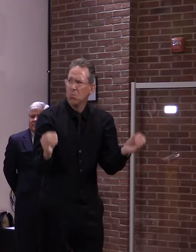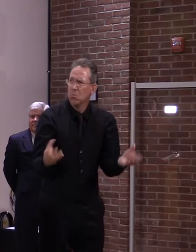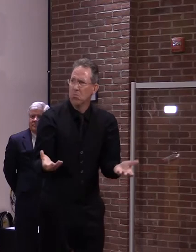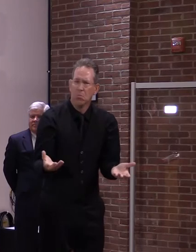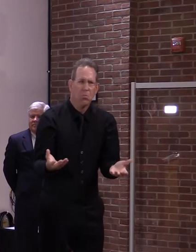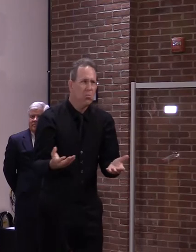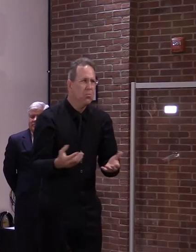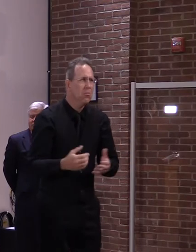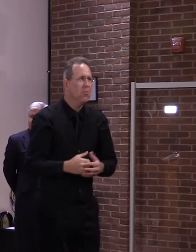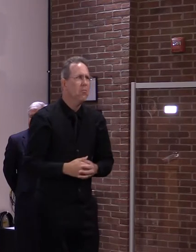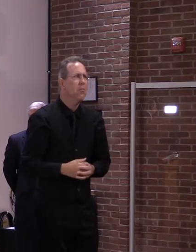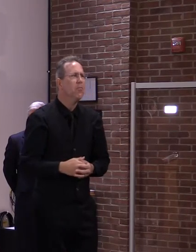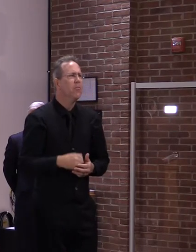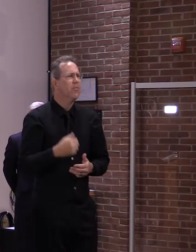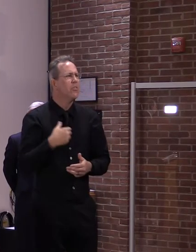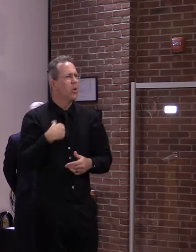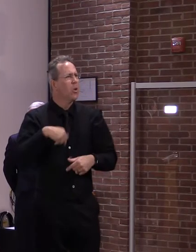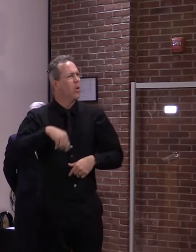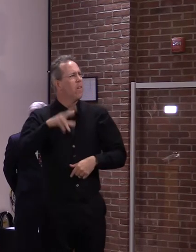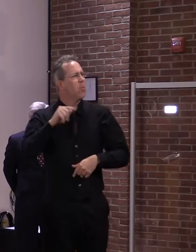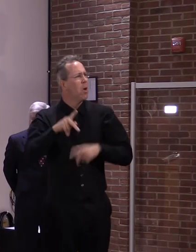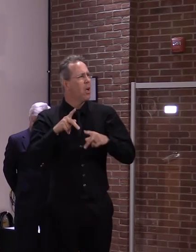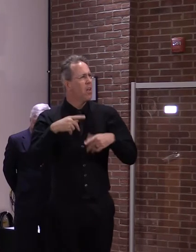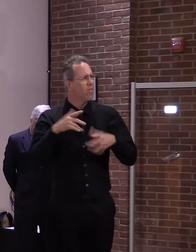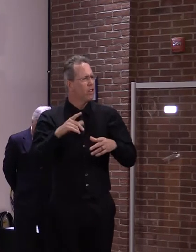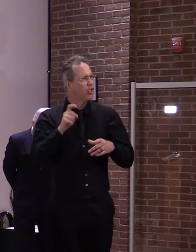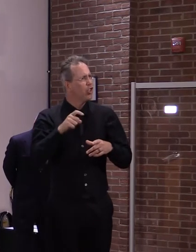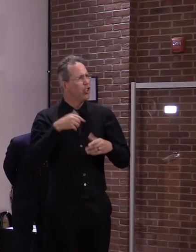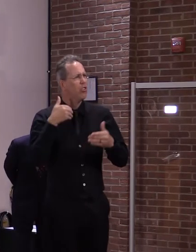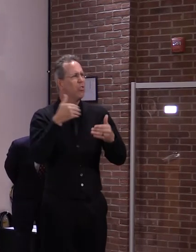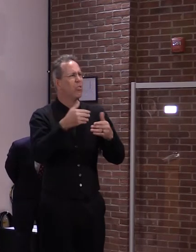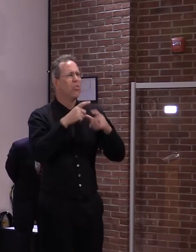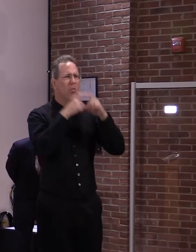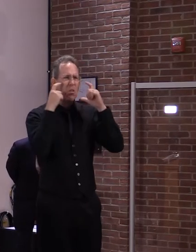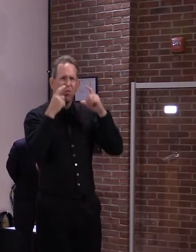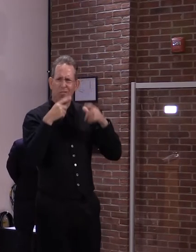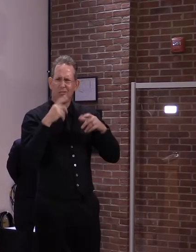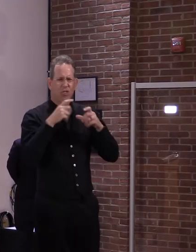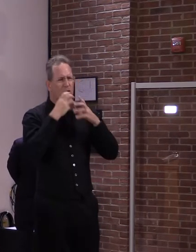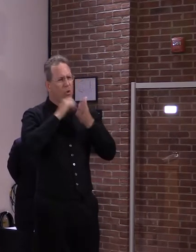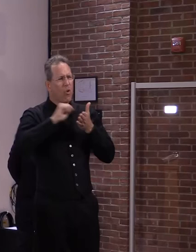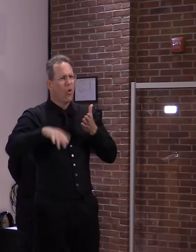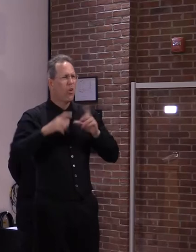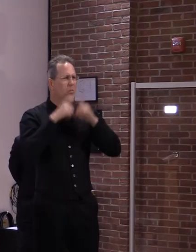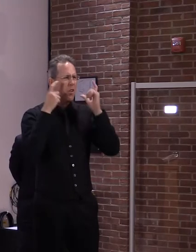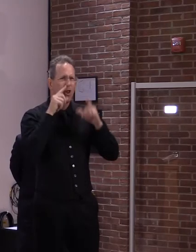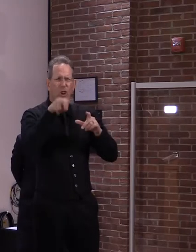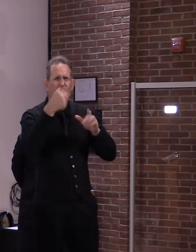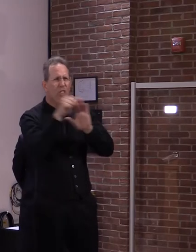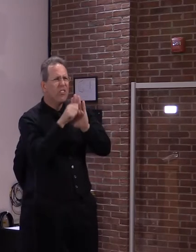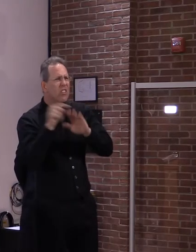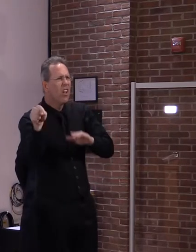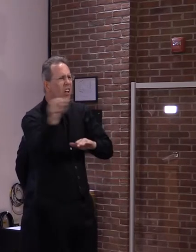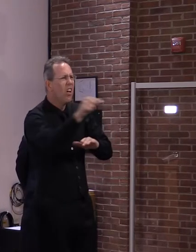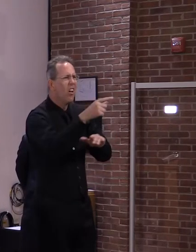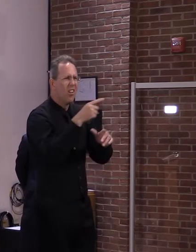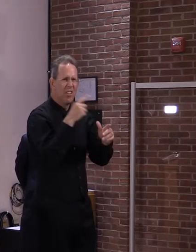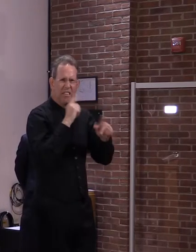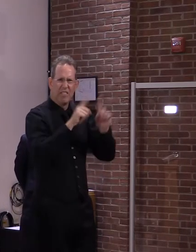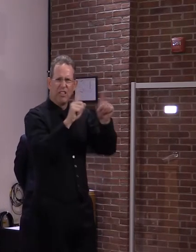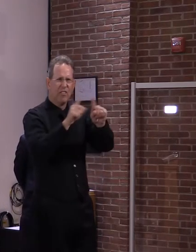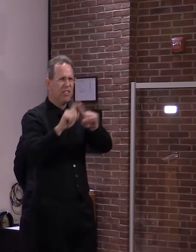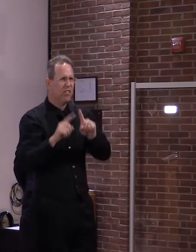but does looking at what's happening in other states influence our mask policy going forward?